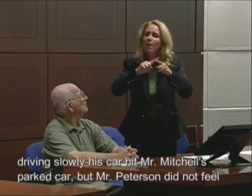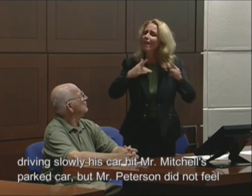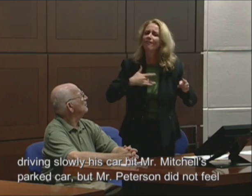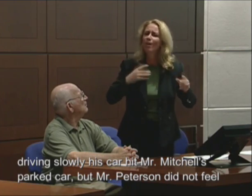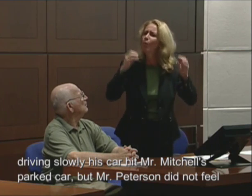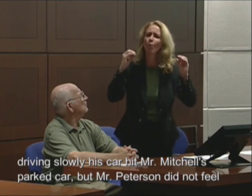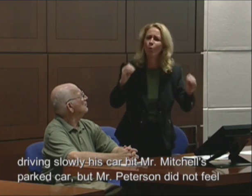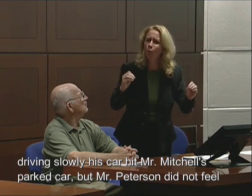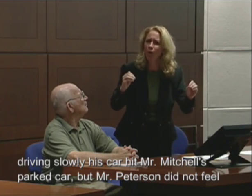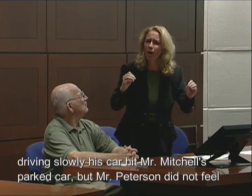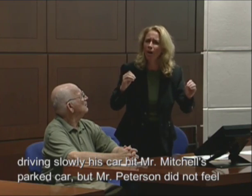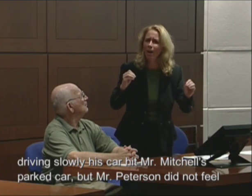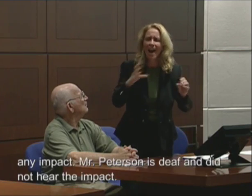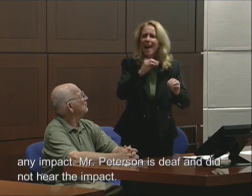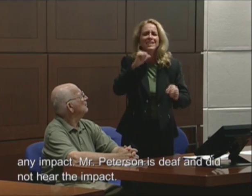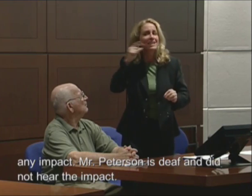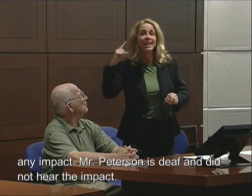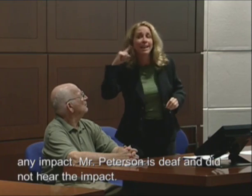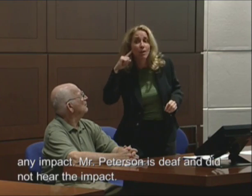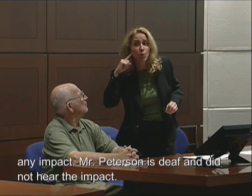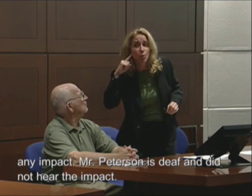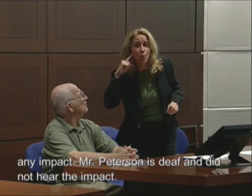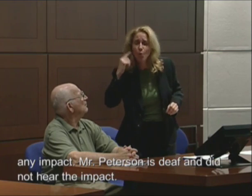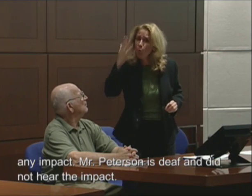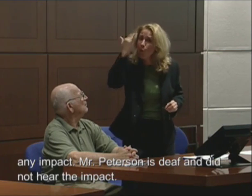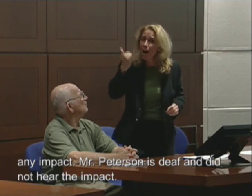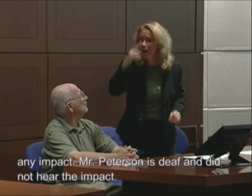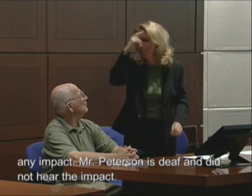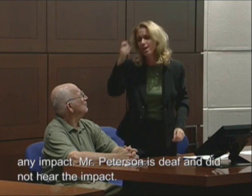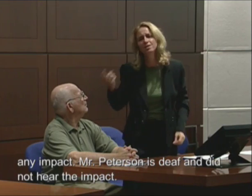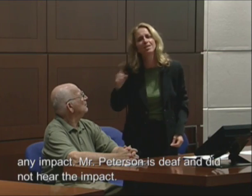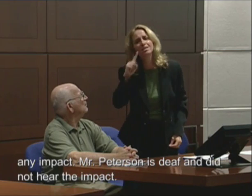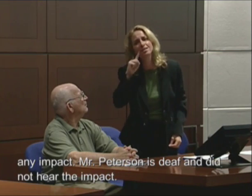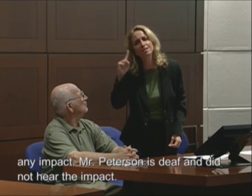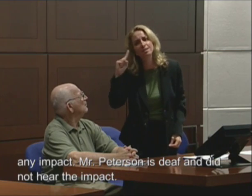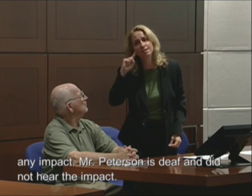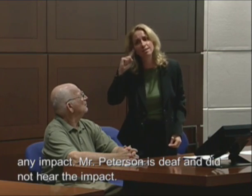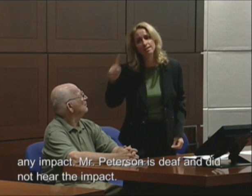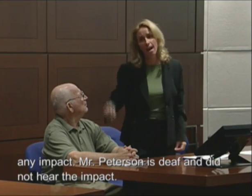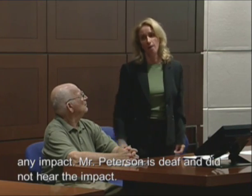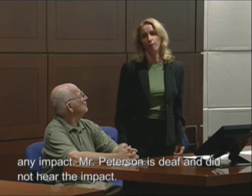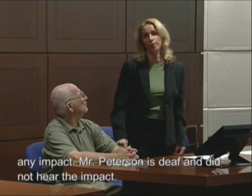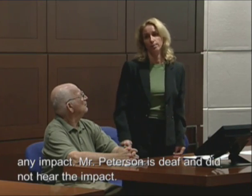any impact. Mr. Peterson is deaf and did not hear the impact.